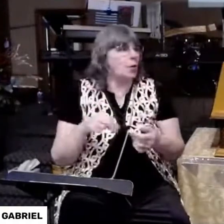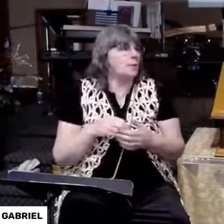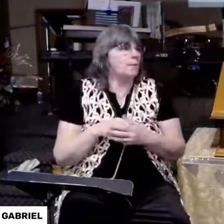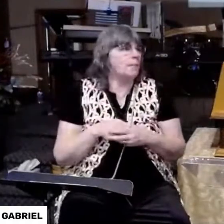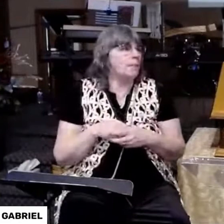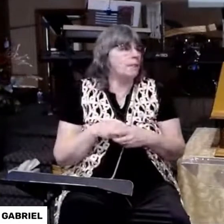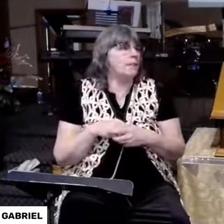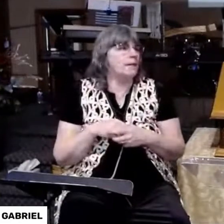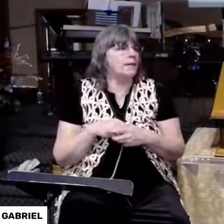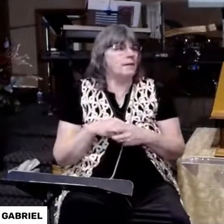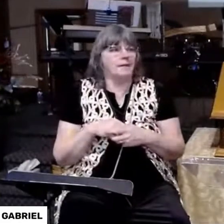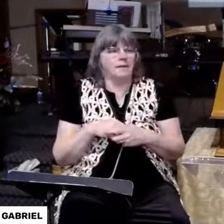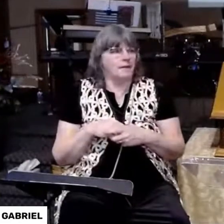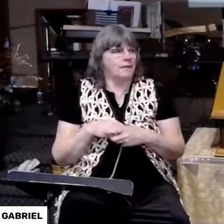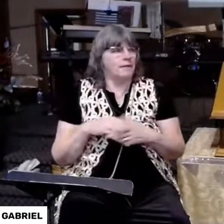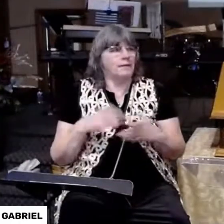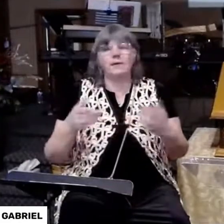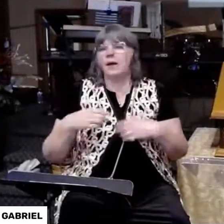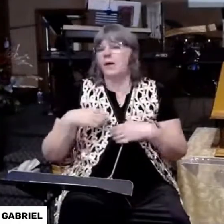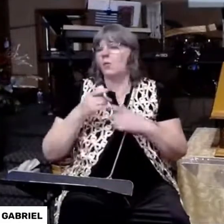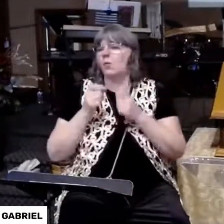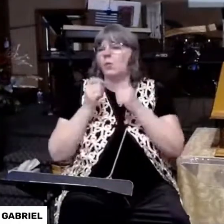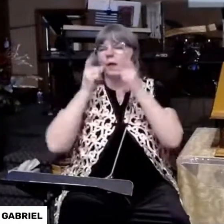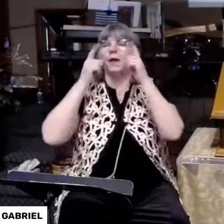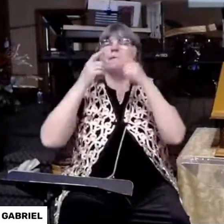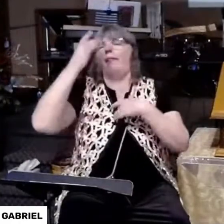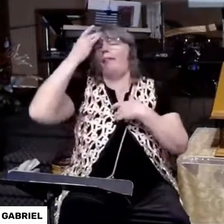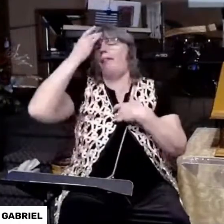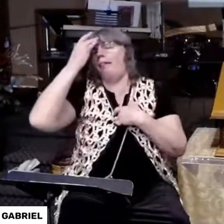Or we're going to wake up, oh no!